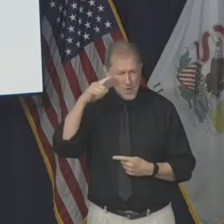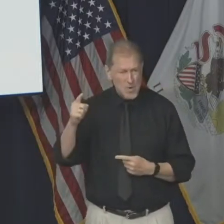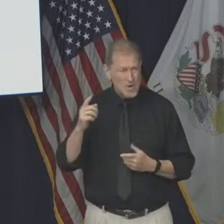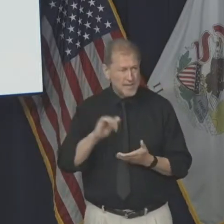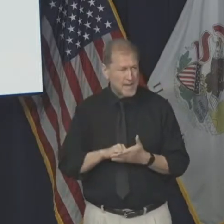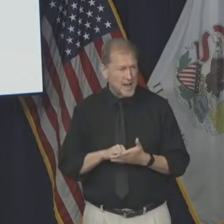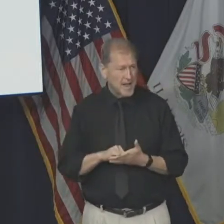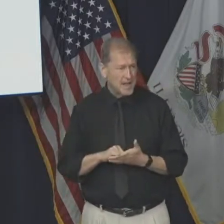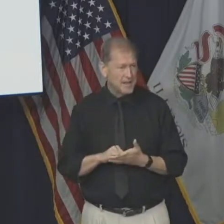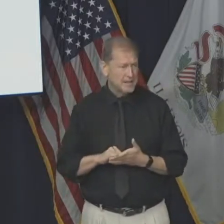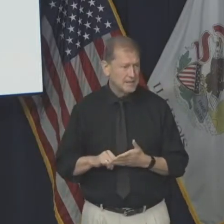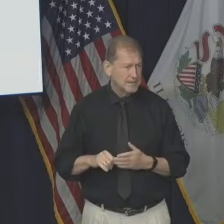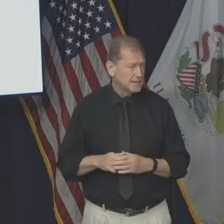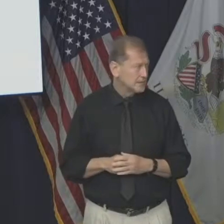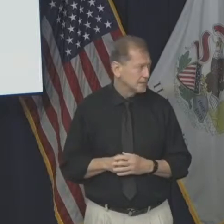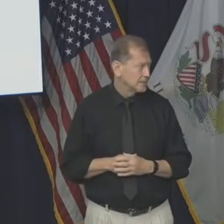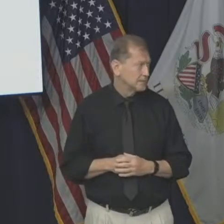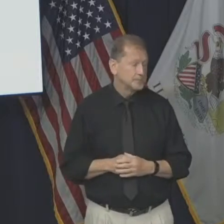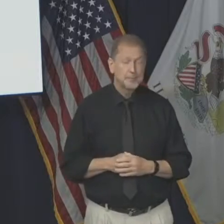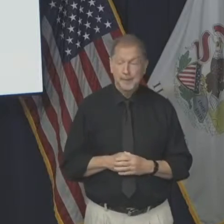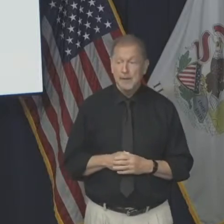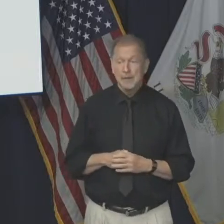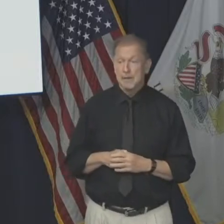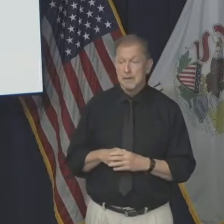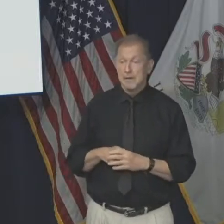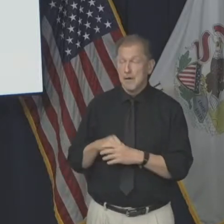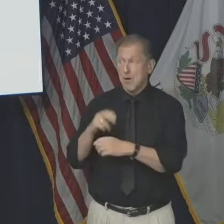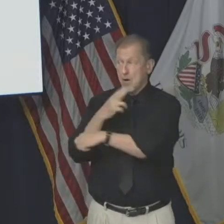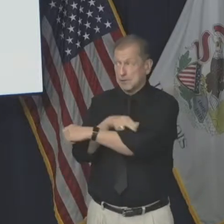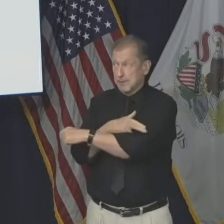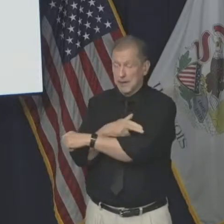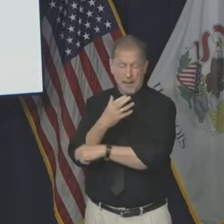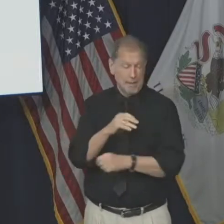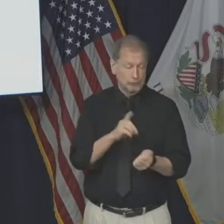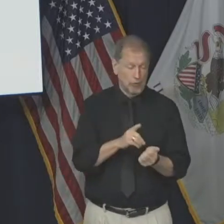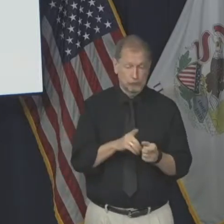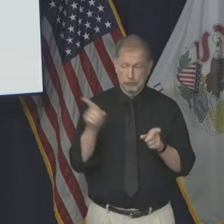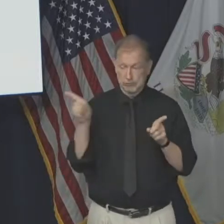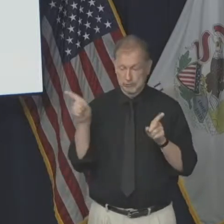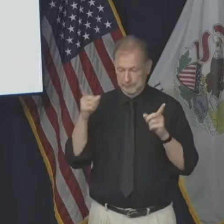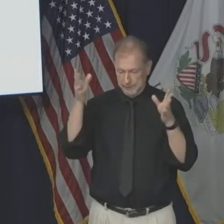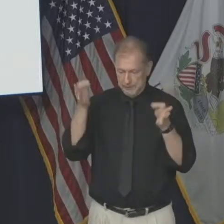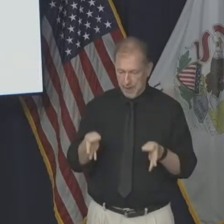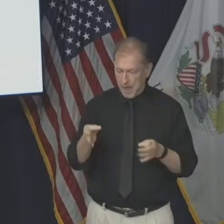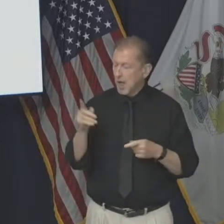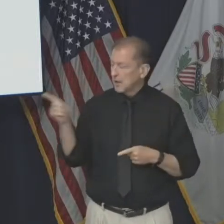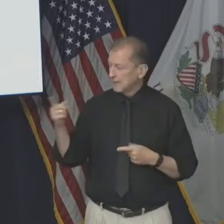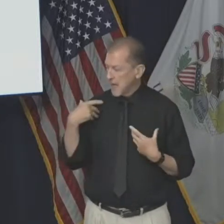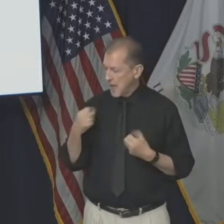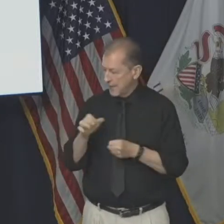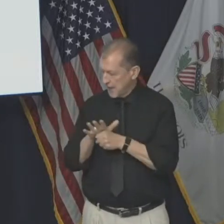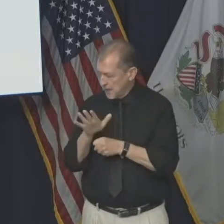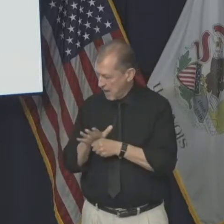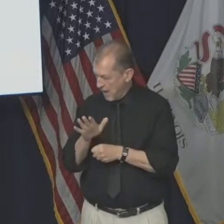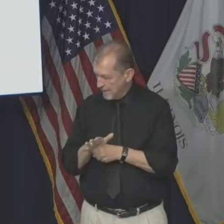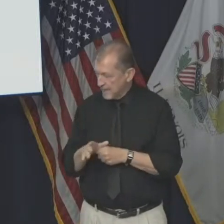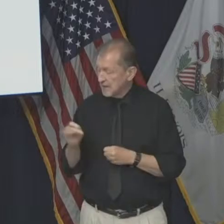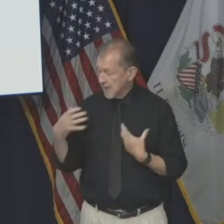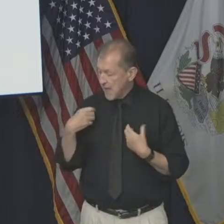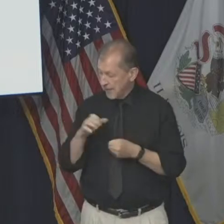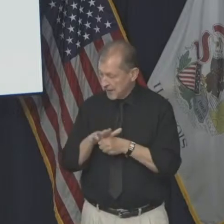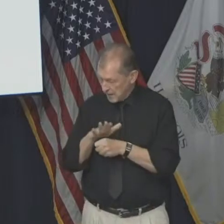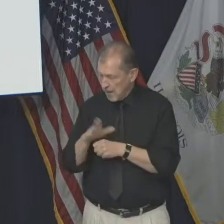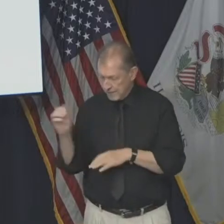the director of the It's nursing up to home? the doctors in the hospital to determine that someone is well enough and that they're not shedding the